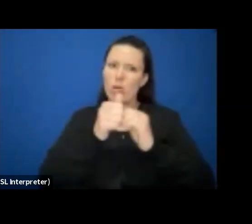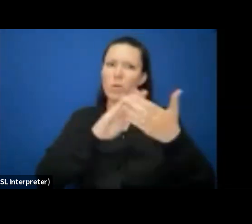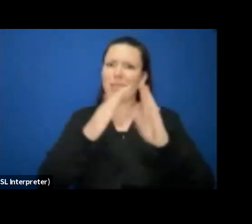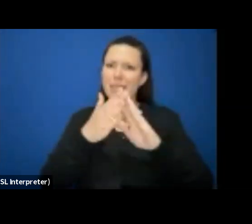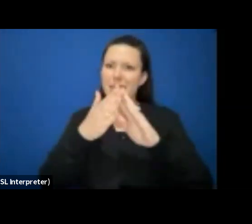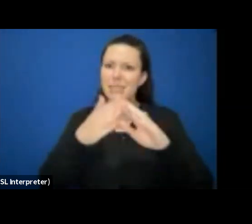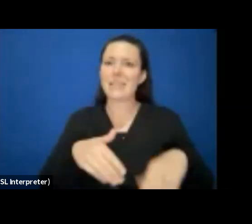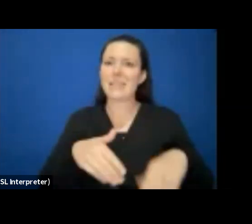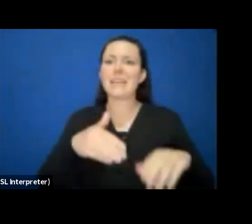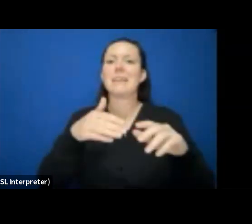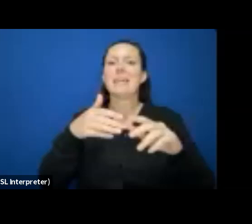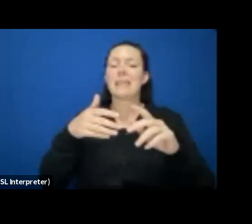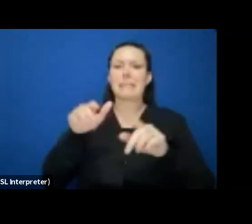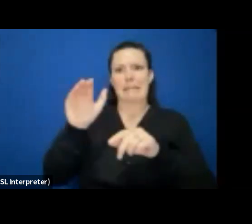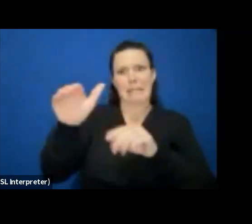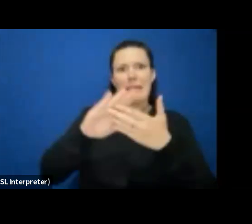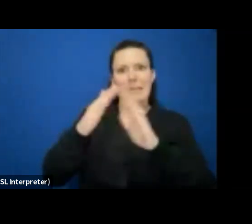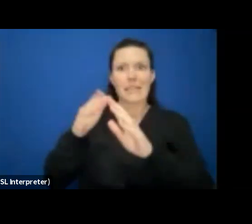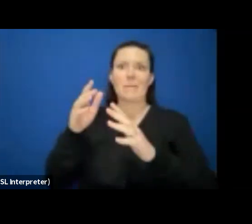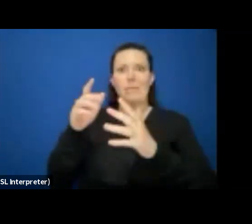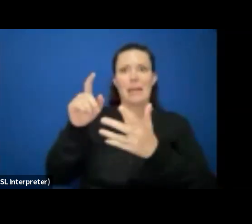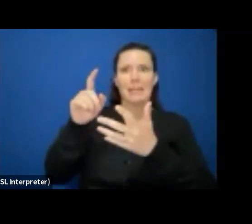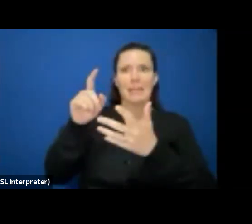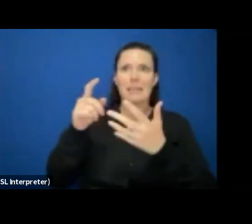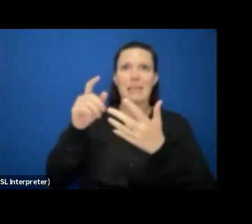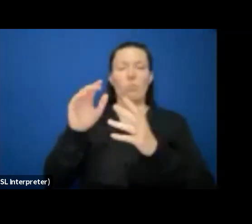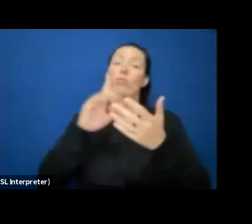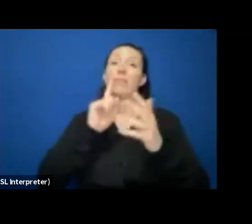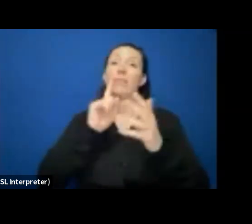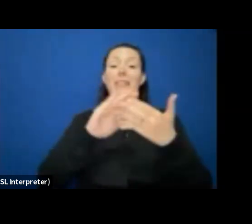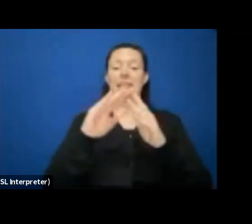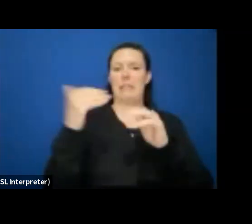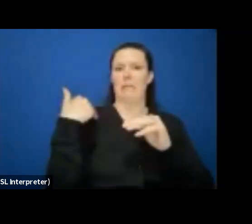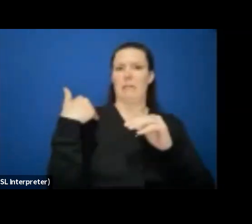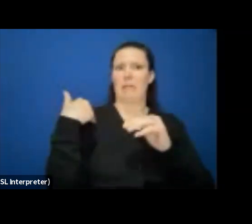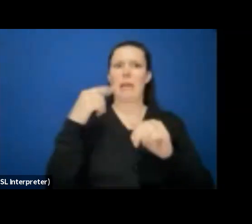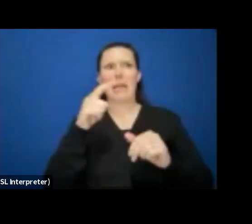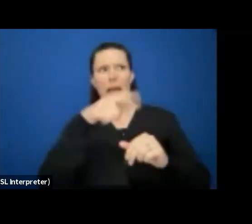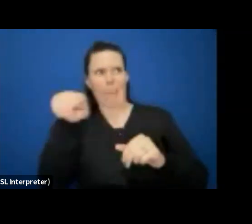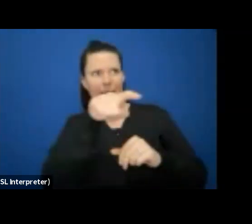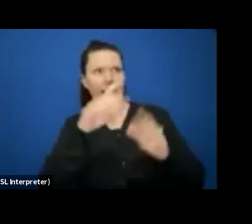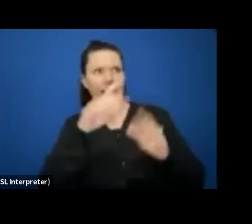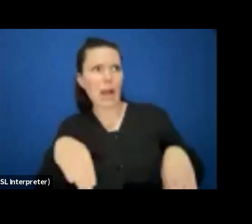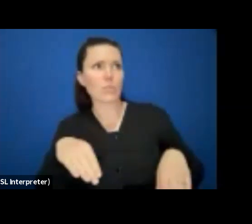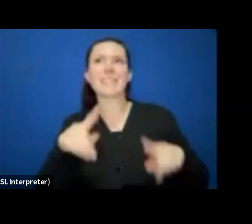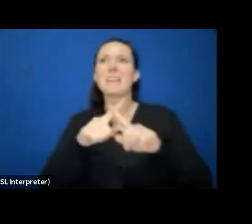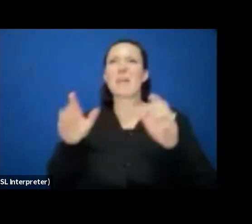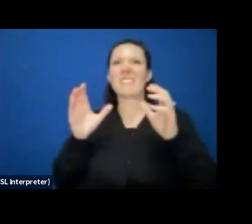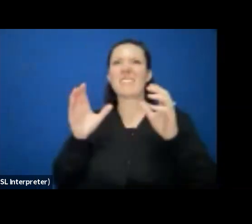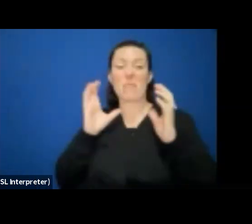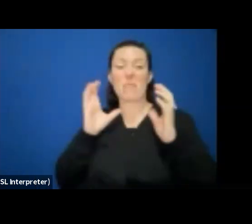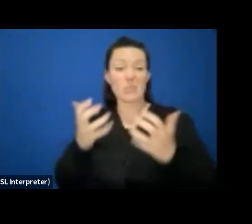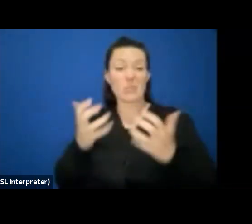a referral. They need to be housed. They need to be housed. I'm like, we understand that they need to be housed, but do they want to be housed? Do they want to